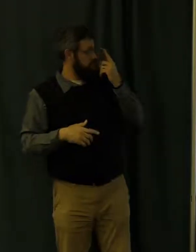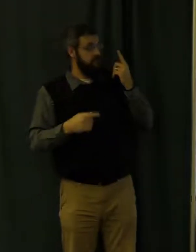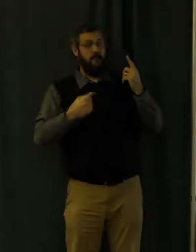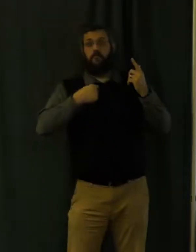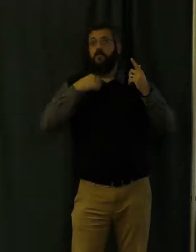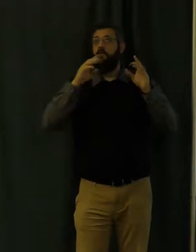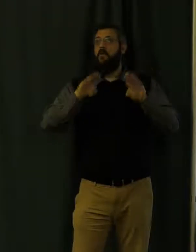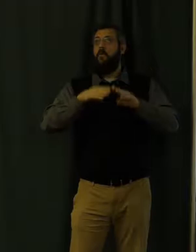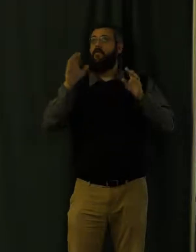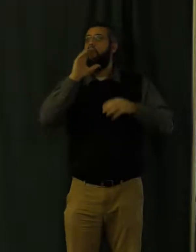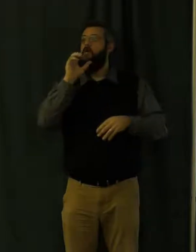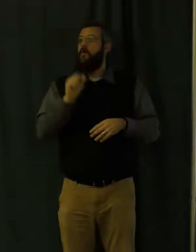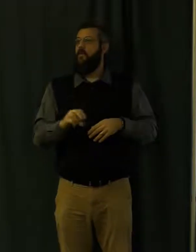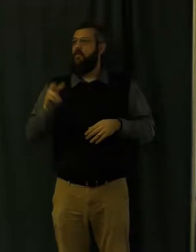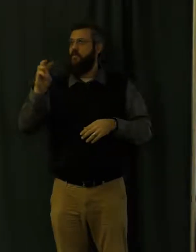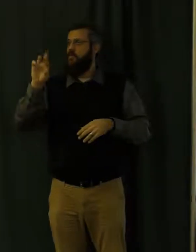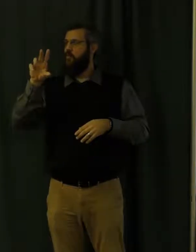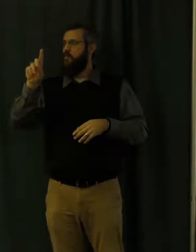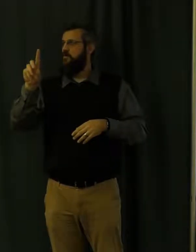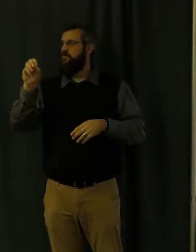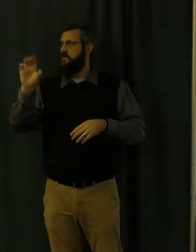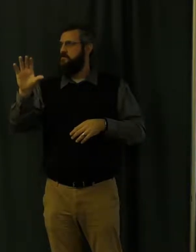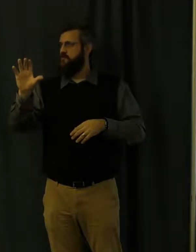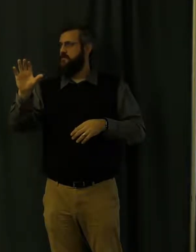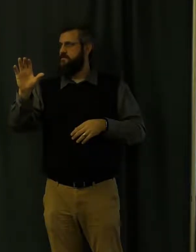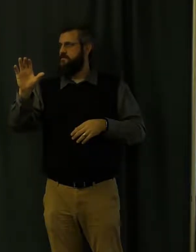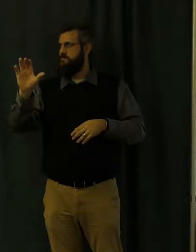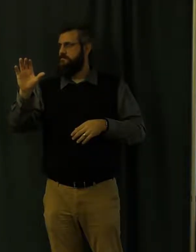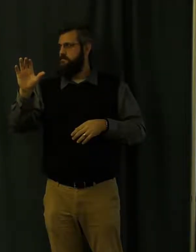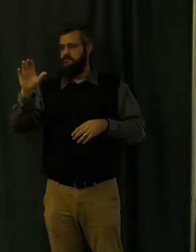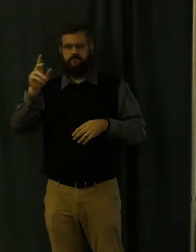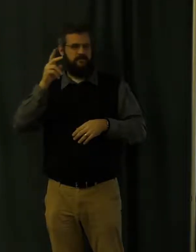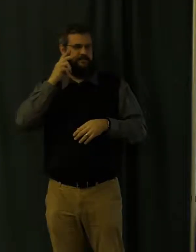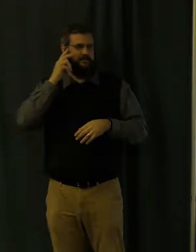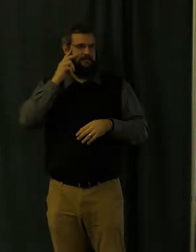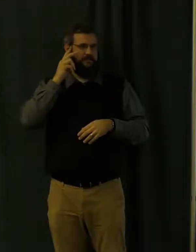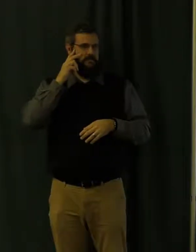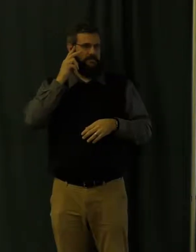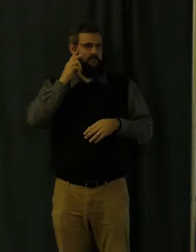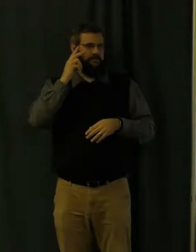open an old Word document. Let me see.